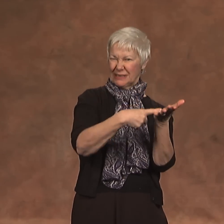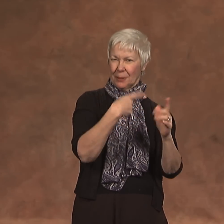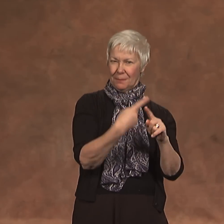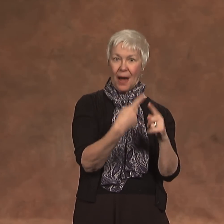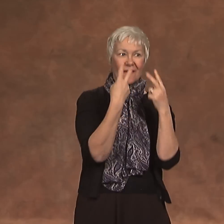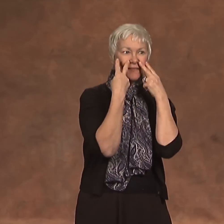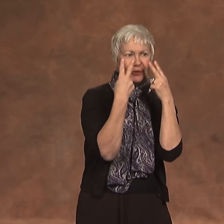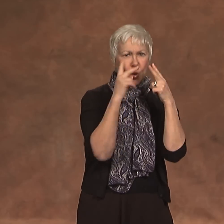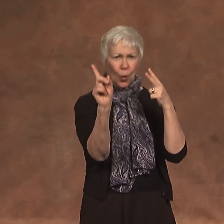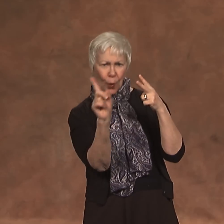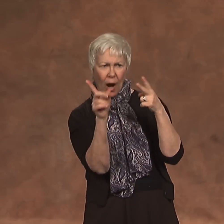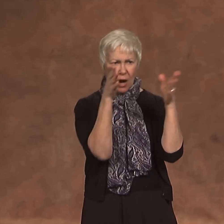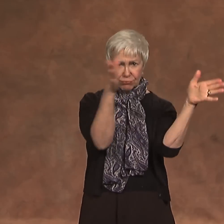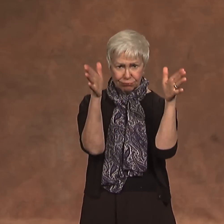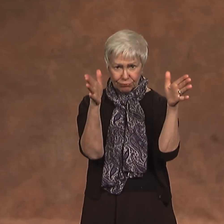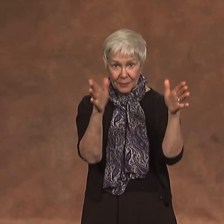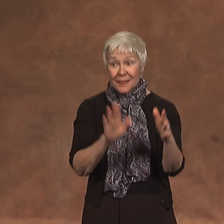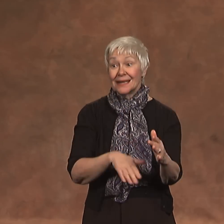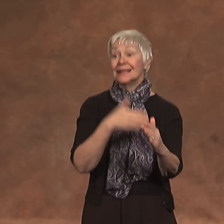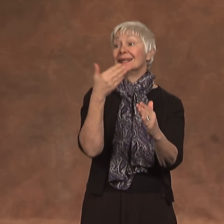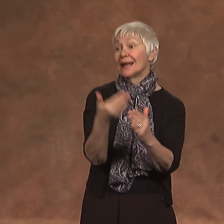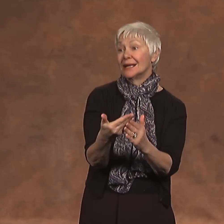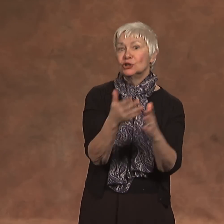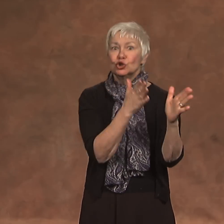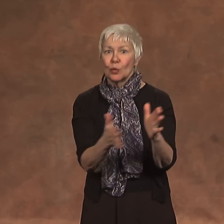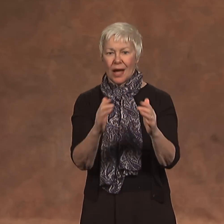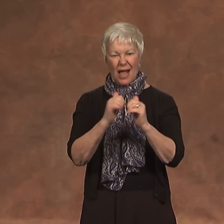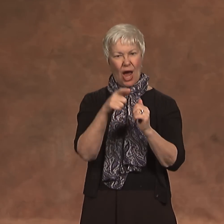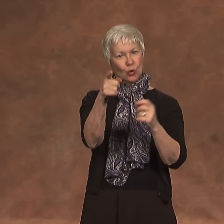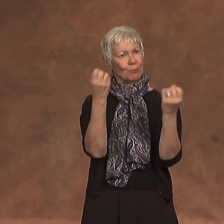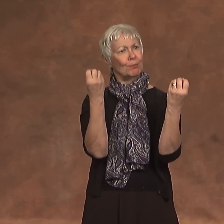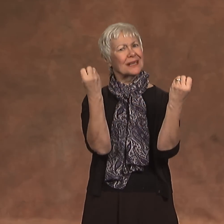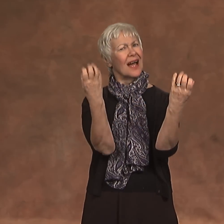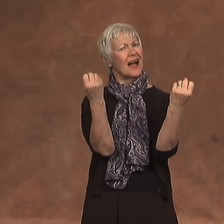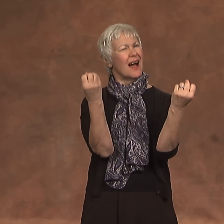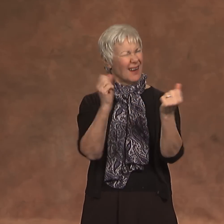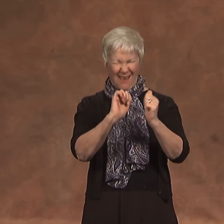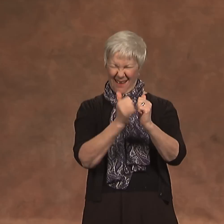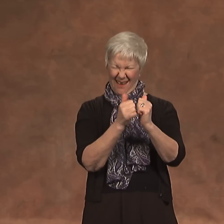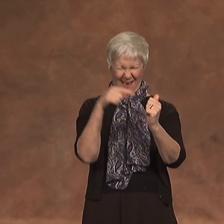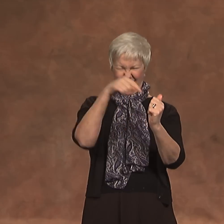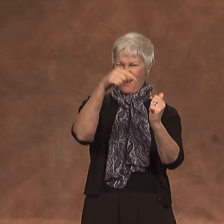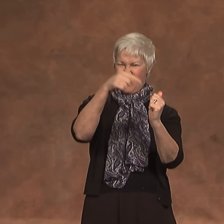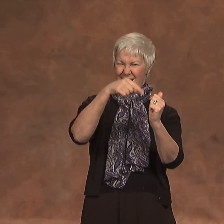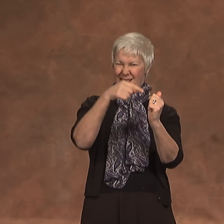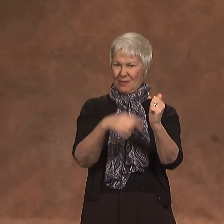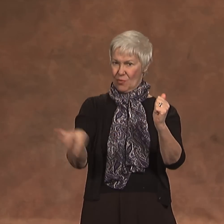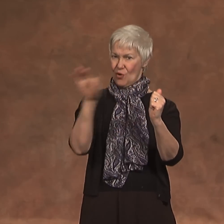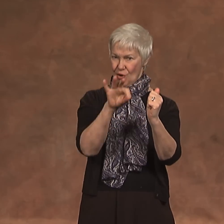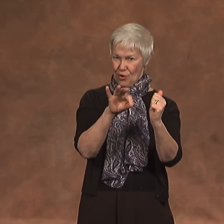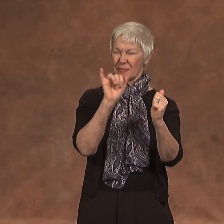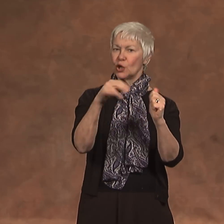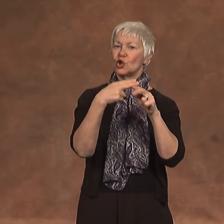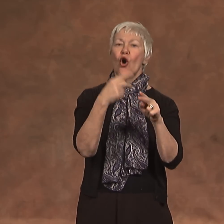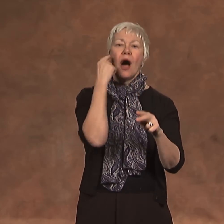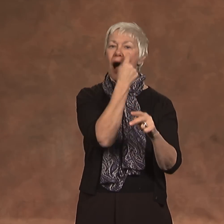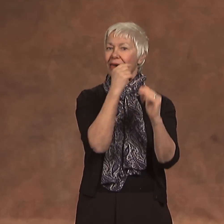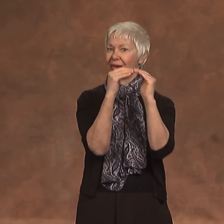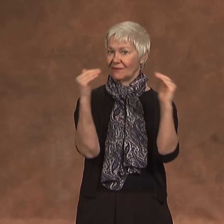presented as a prop. Now I'd like to show you some strategies for integrating signed explanation and props within the